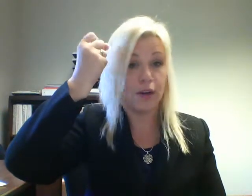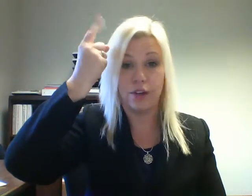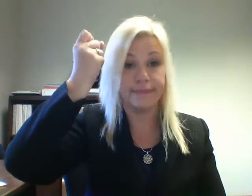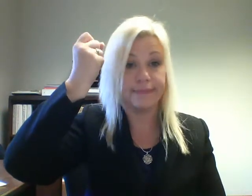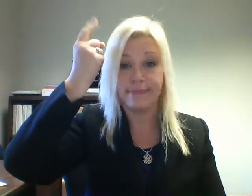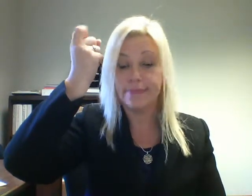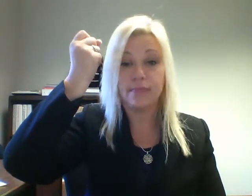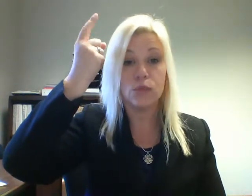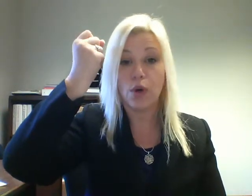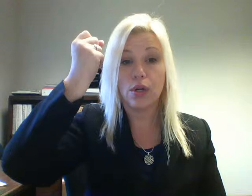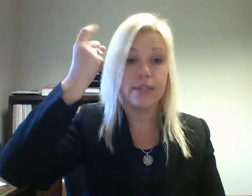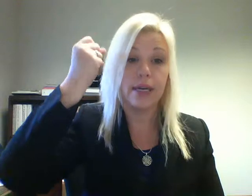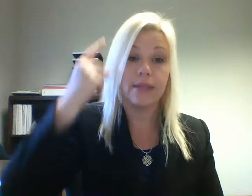no. Don't understand.